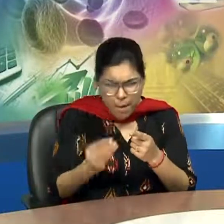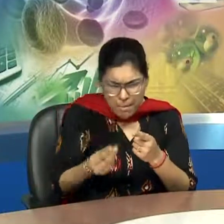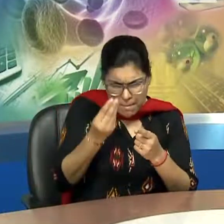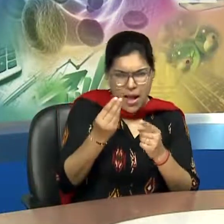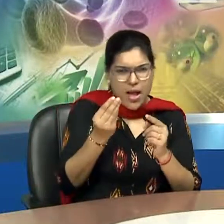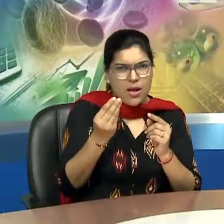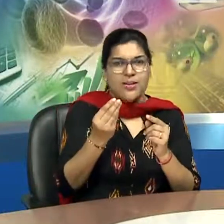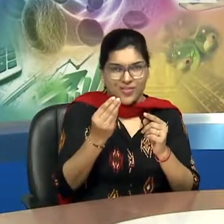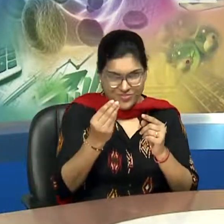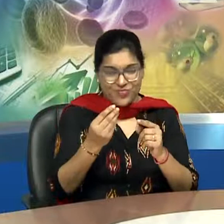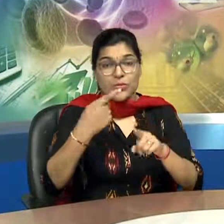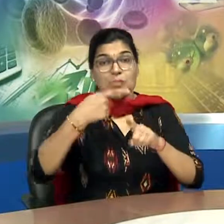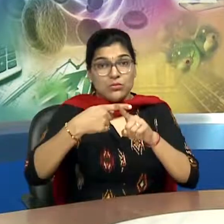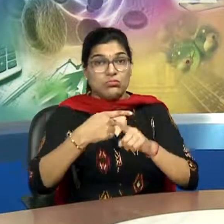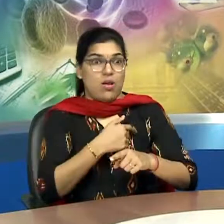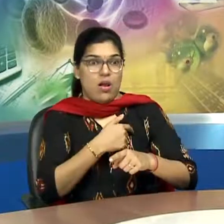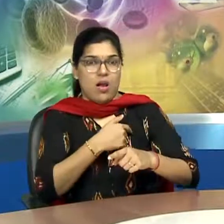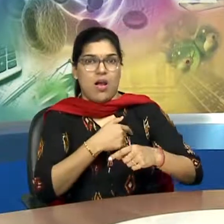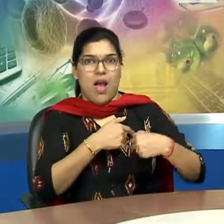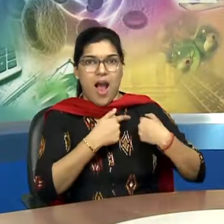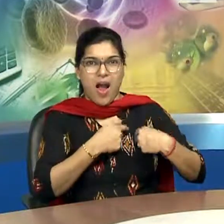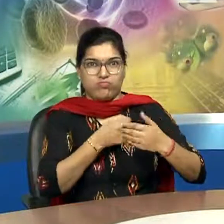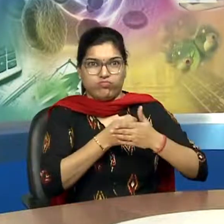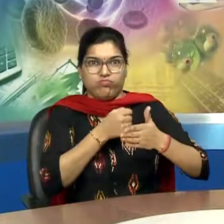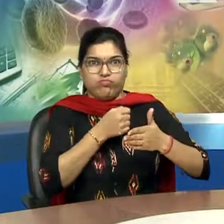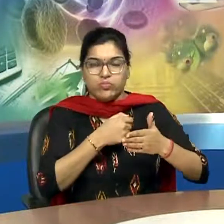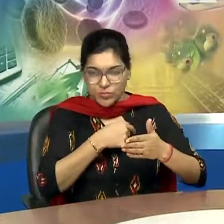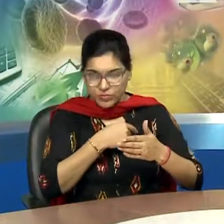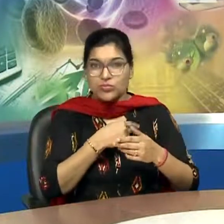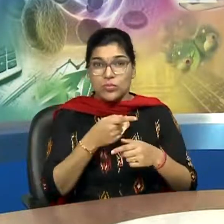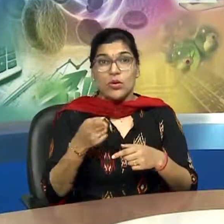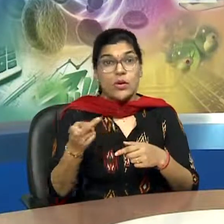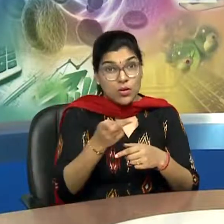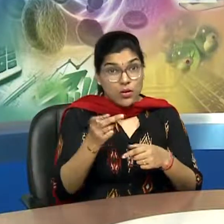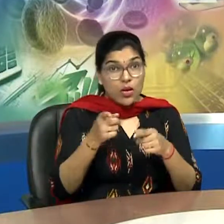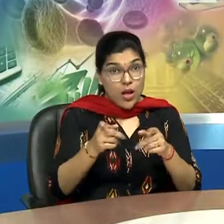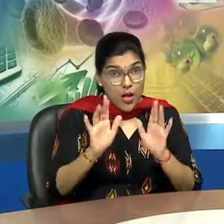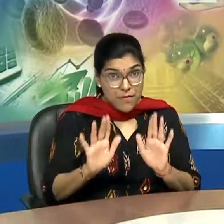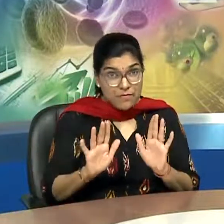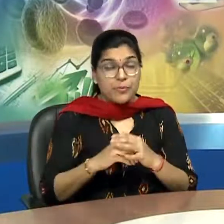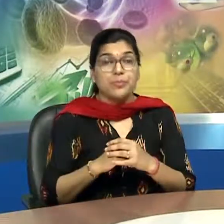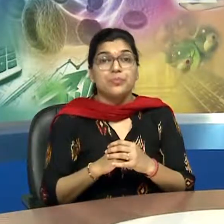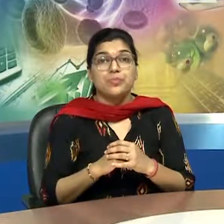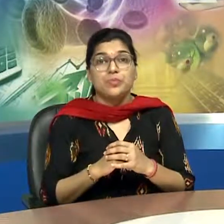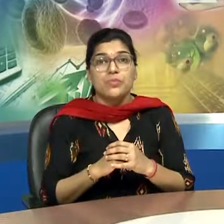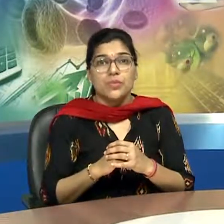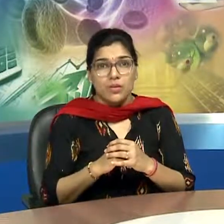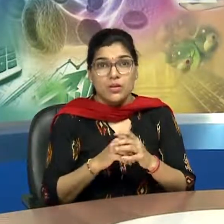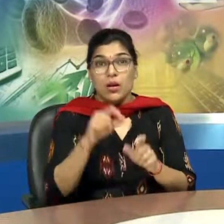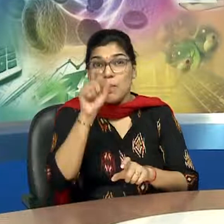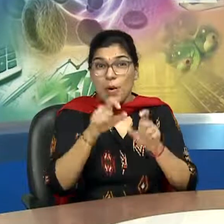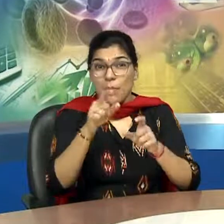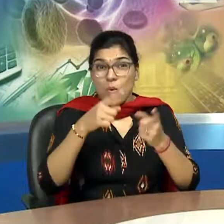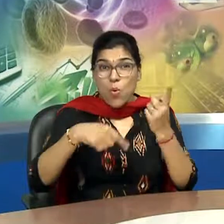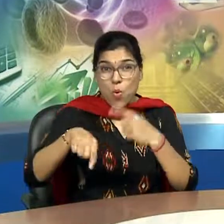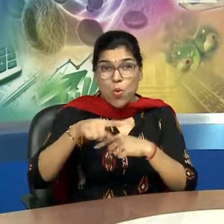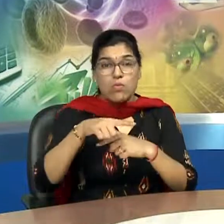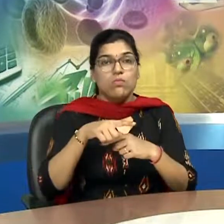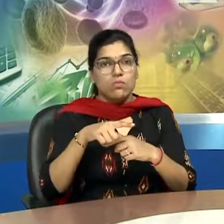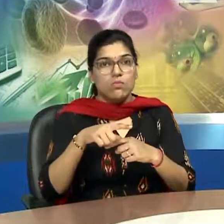get ourselves checked about the number of sugar level, and whenever there is a heart disease,